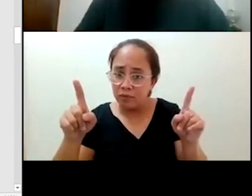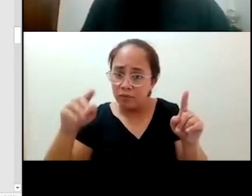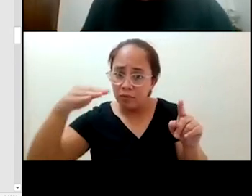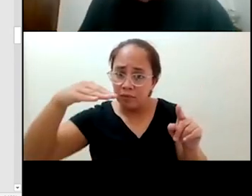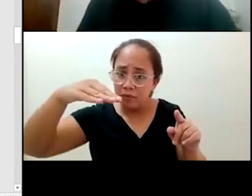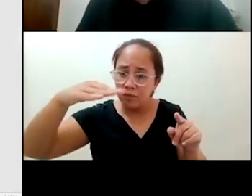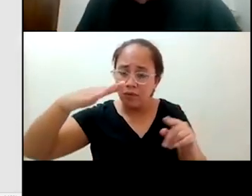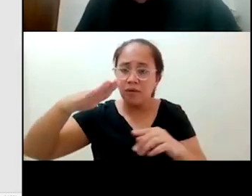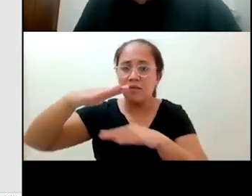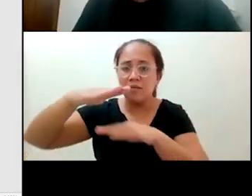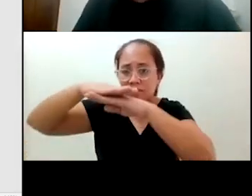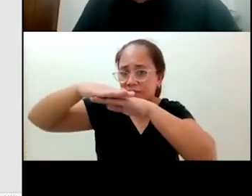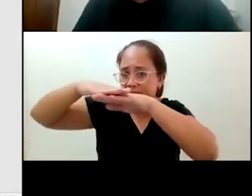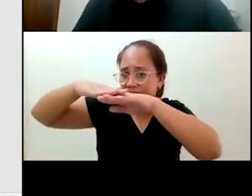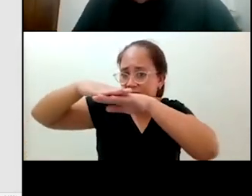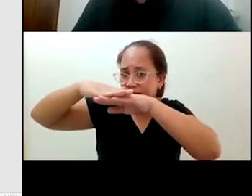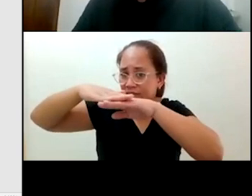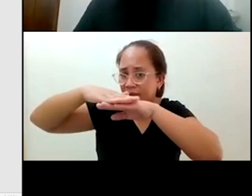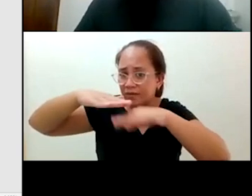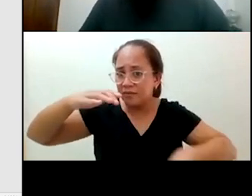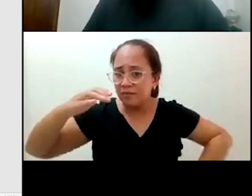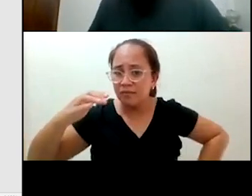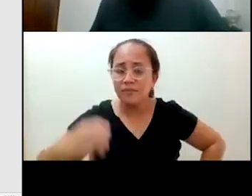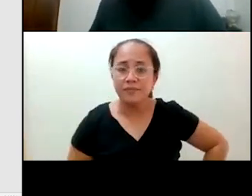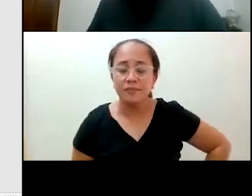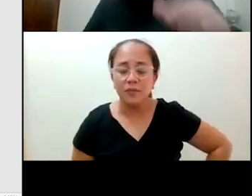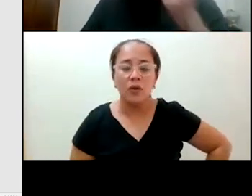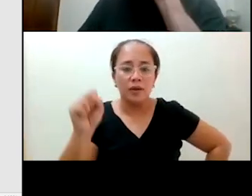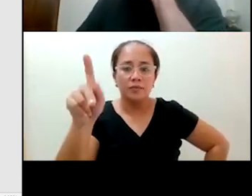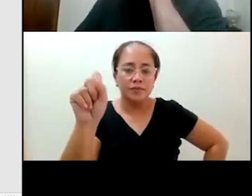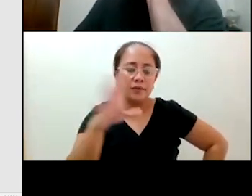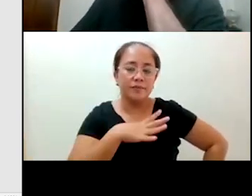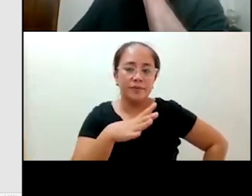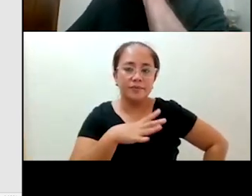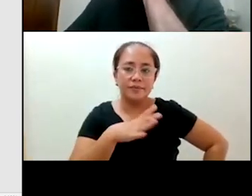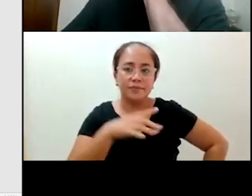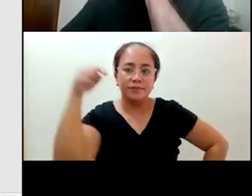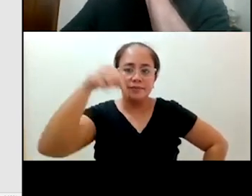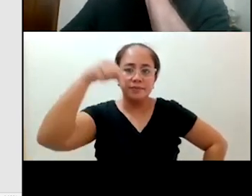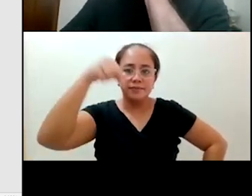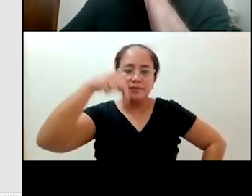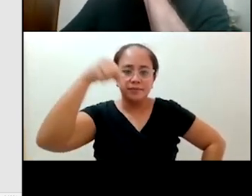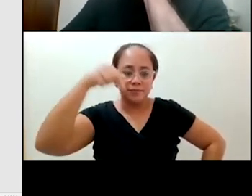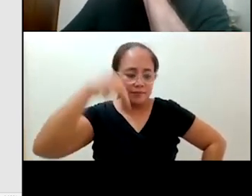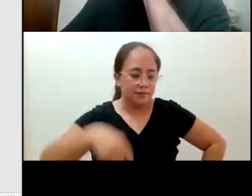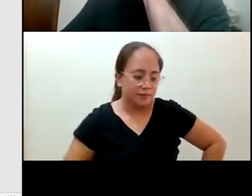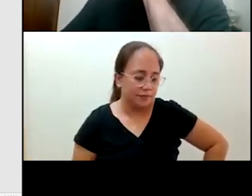flat Yeah, or the it's same? tapered. It's tapered. Okay, that's fine. Okay, go down.